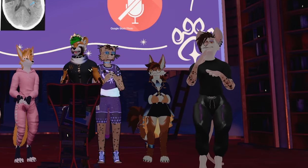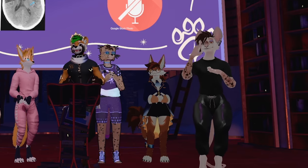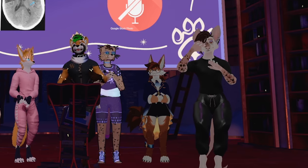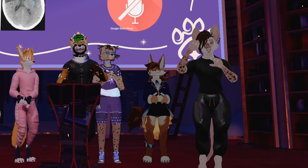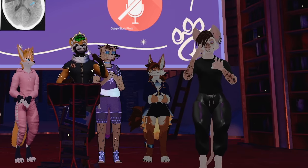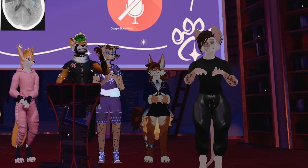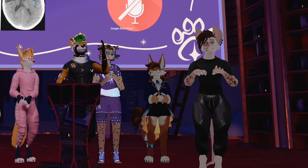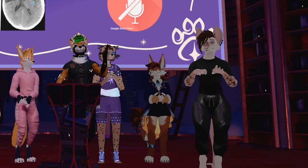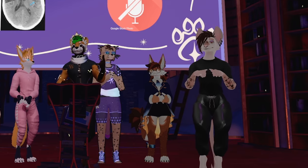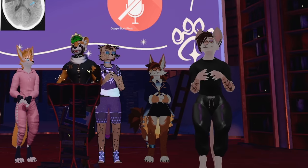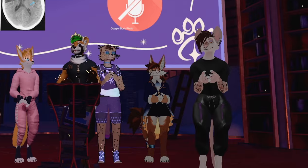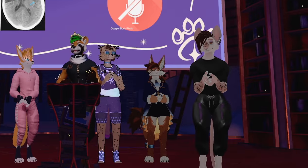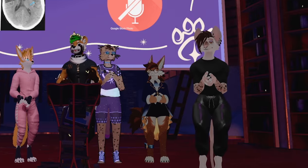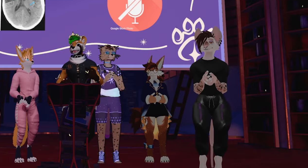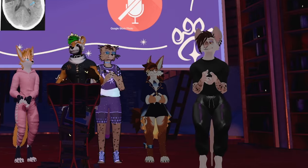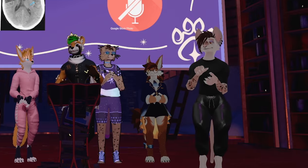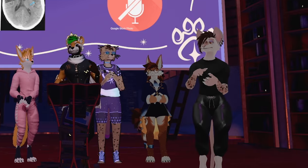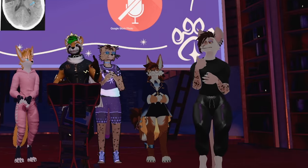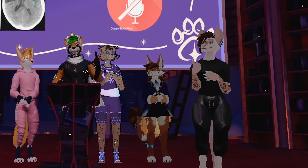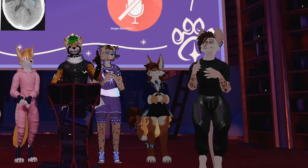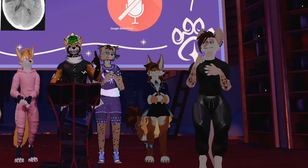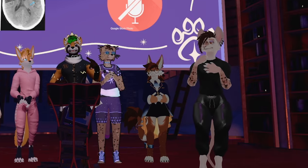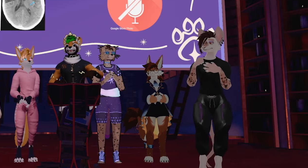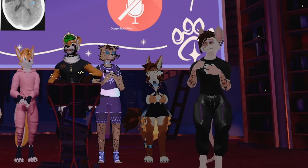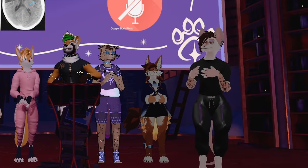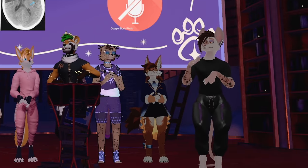can use. I don't use my voice in game.